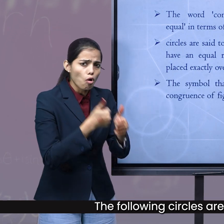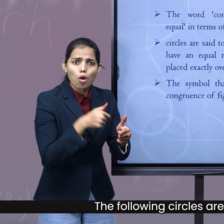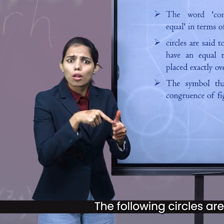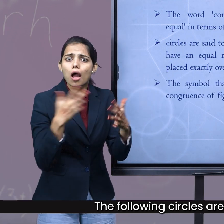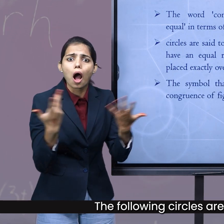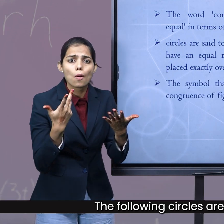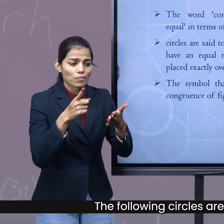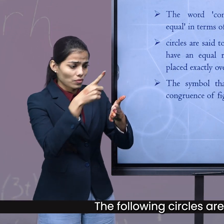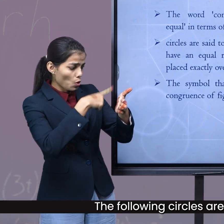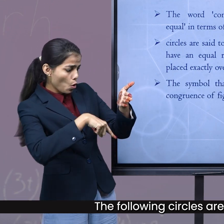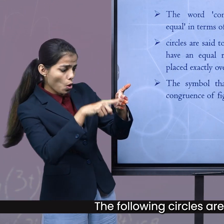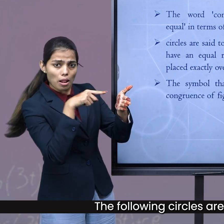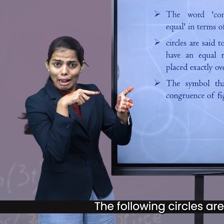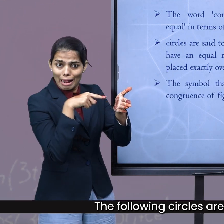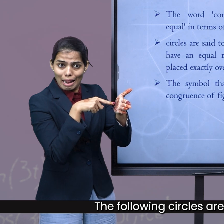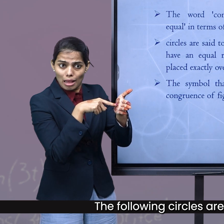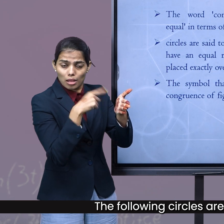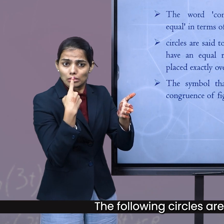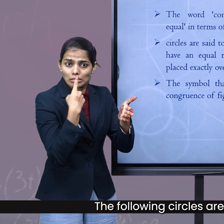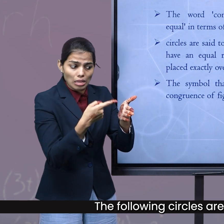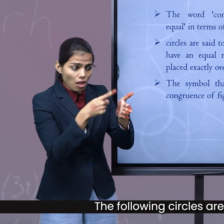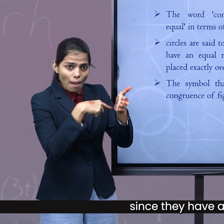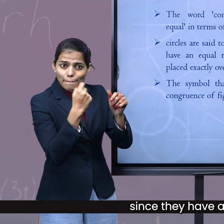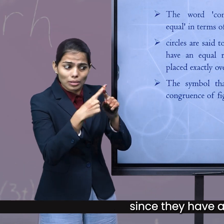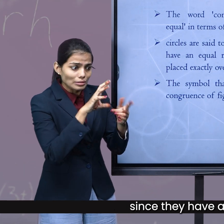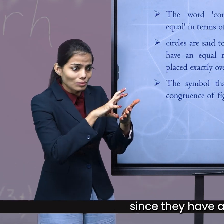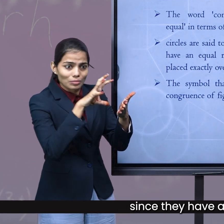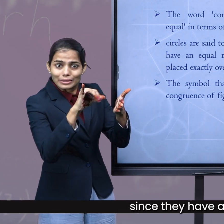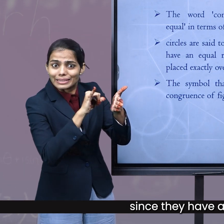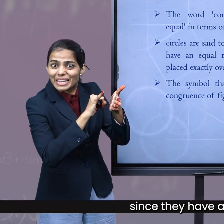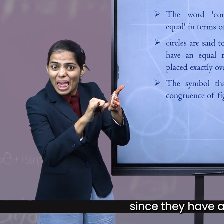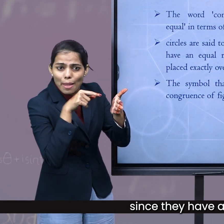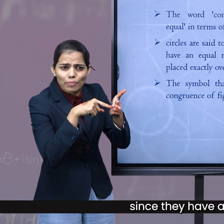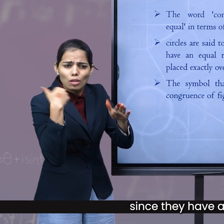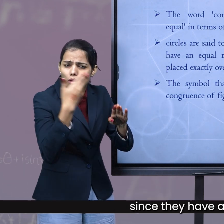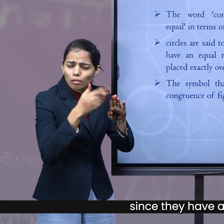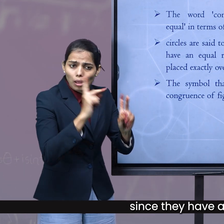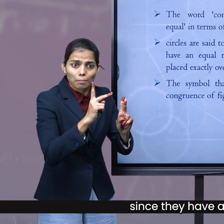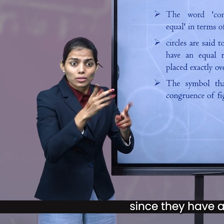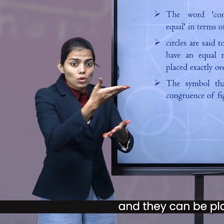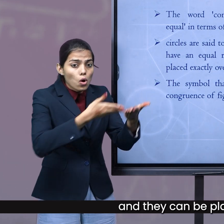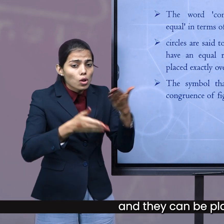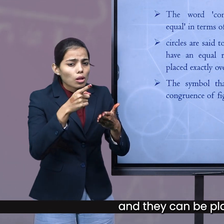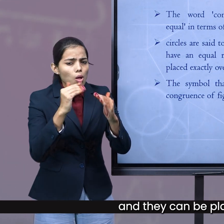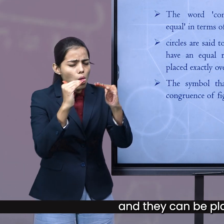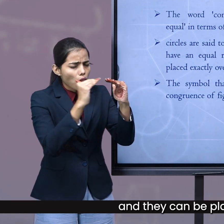The following circles are said to be congruent since they have an equal radius and they can be